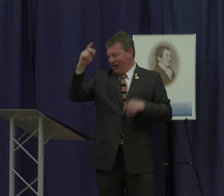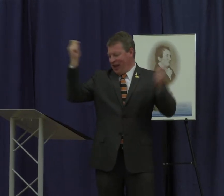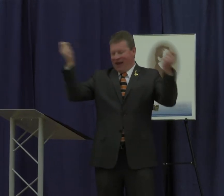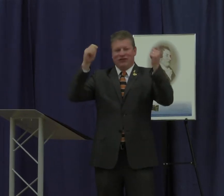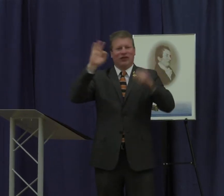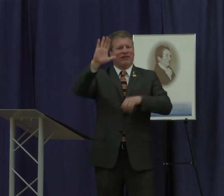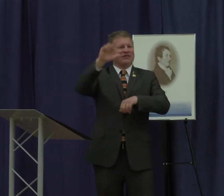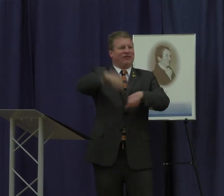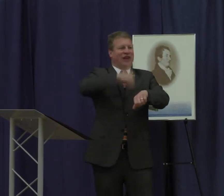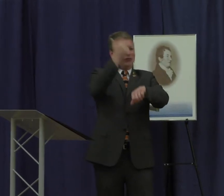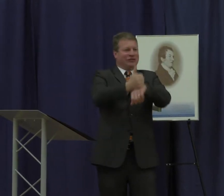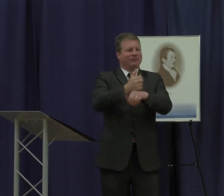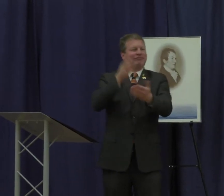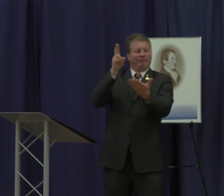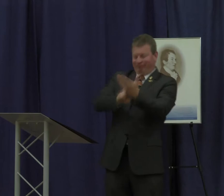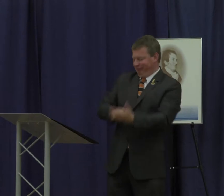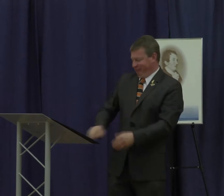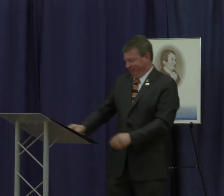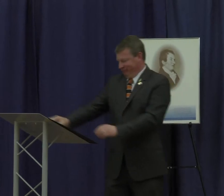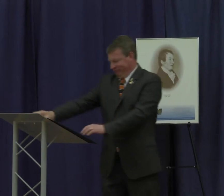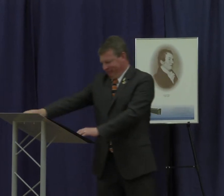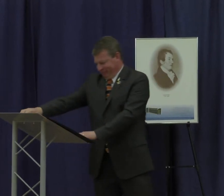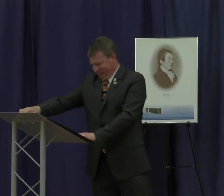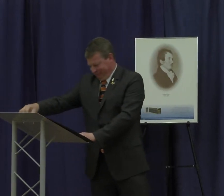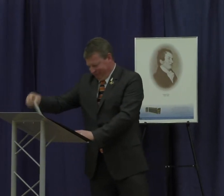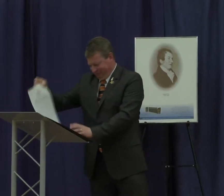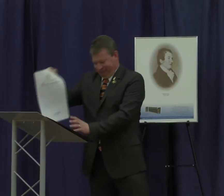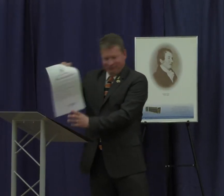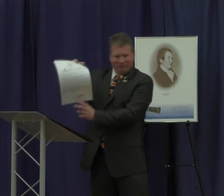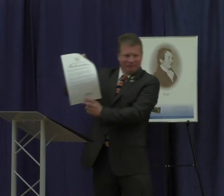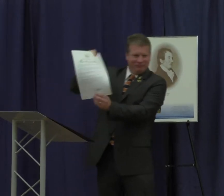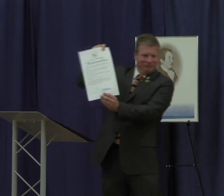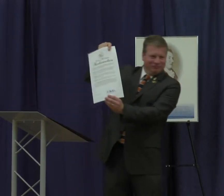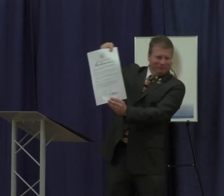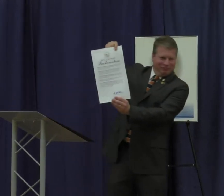Deaf on the 198th anniversary of its founding.